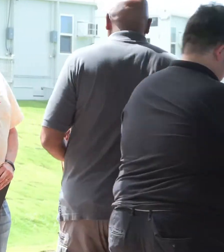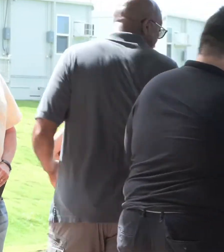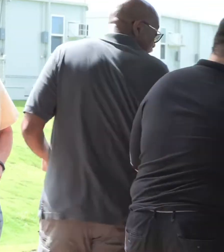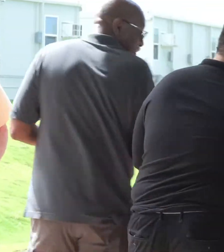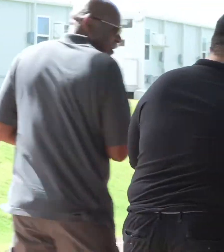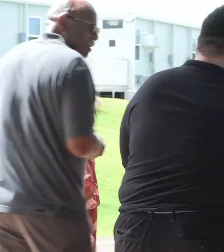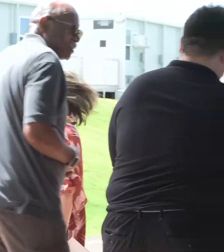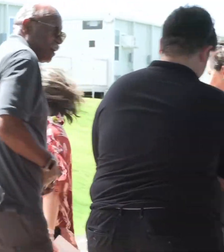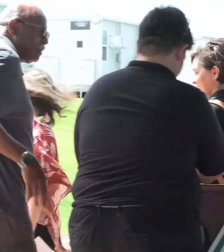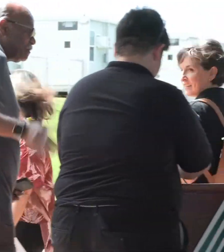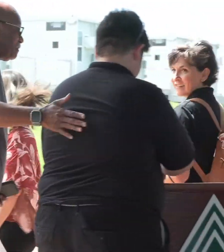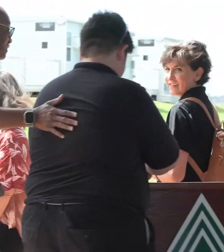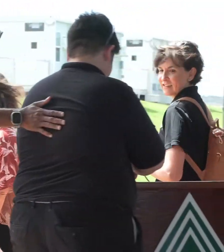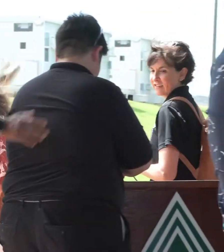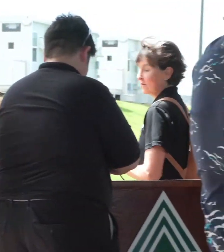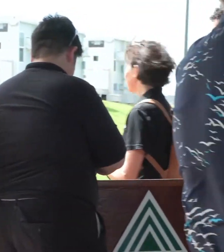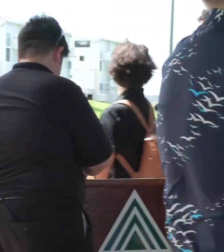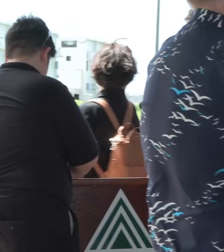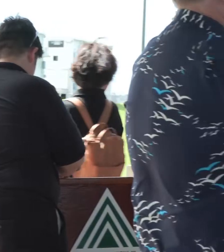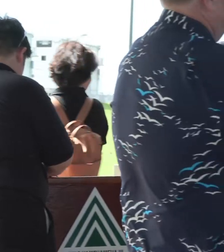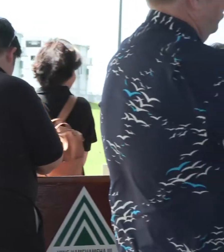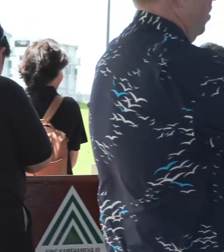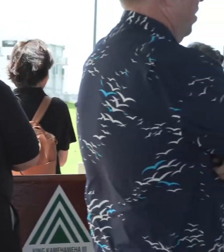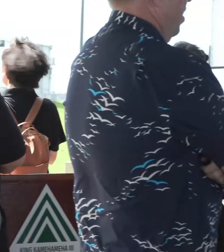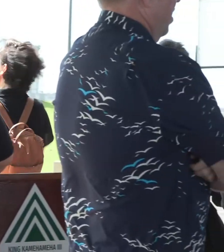With you guys. Whoops. Sorry.